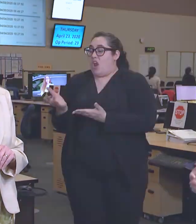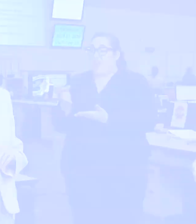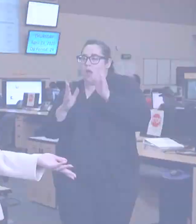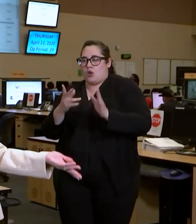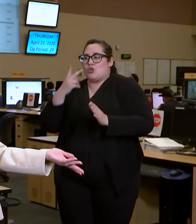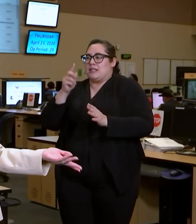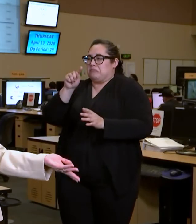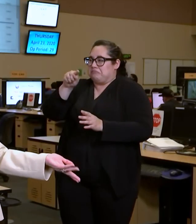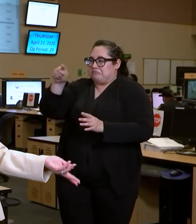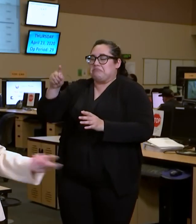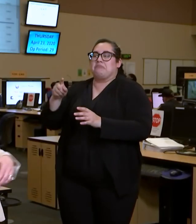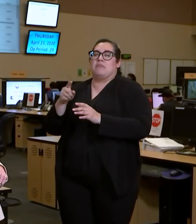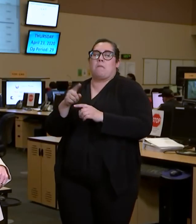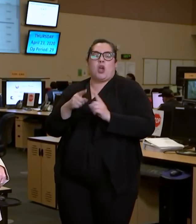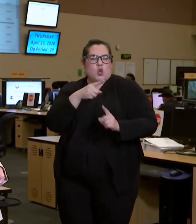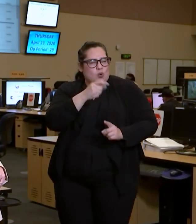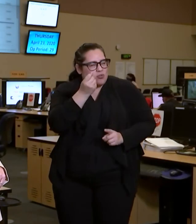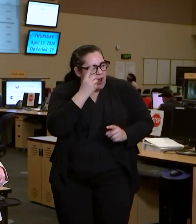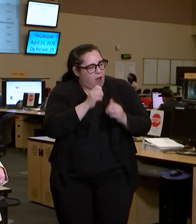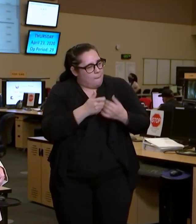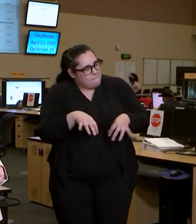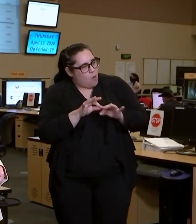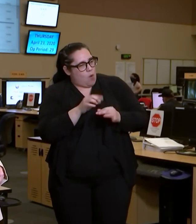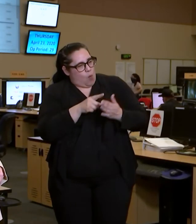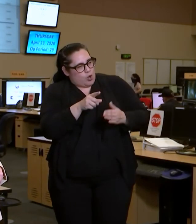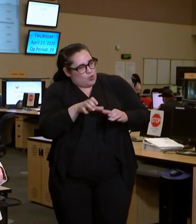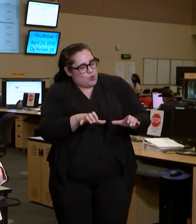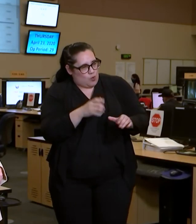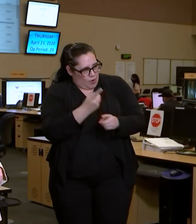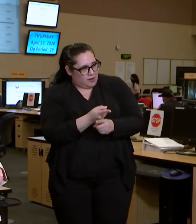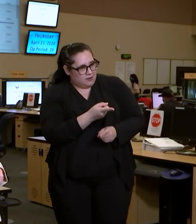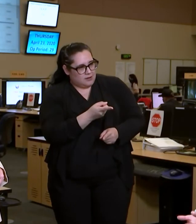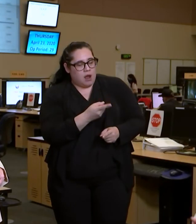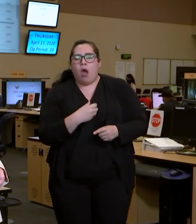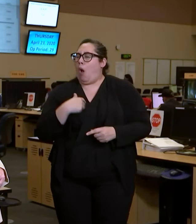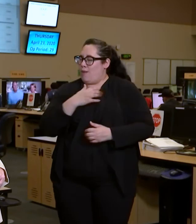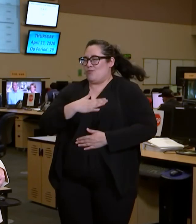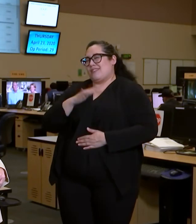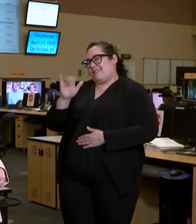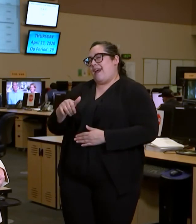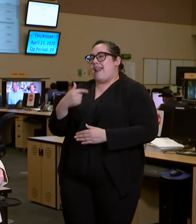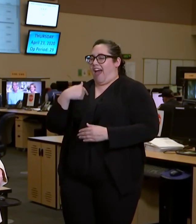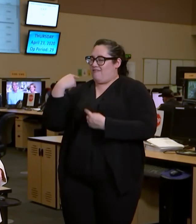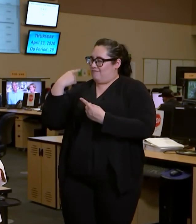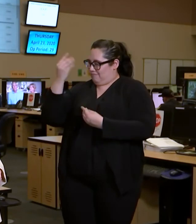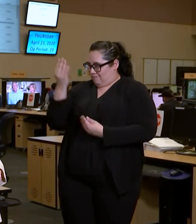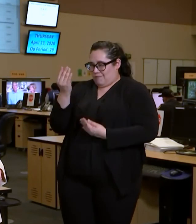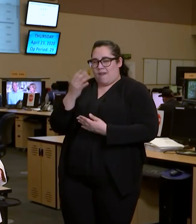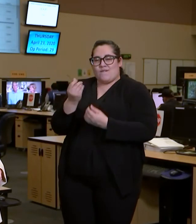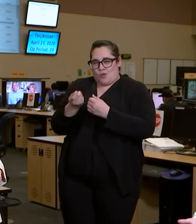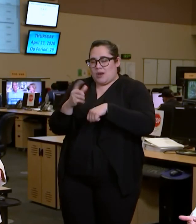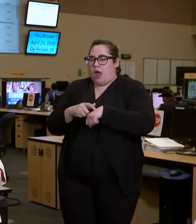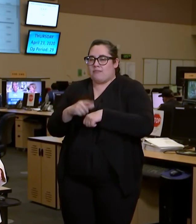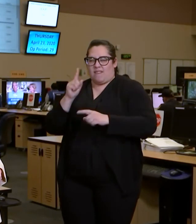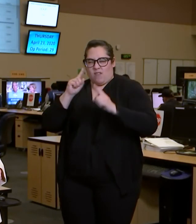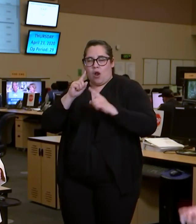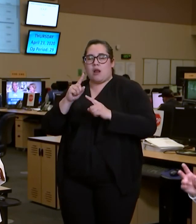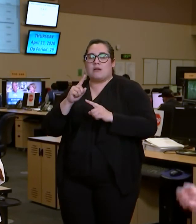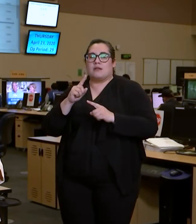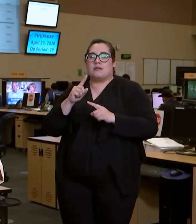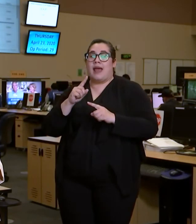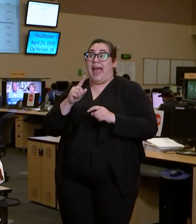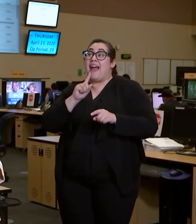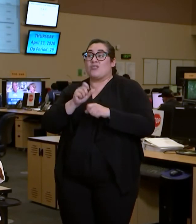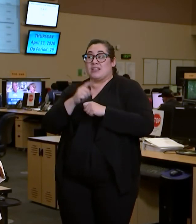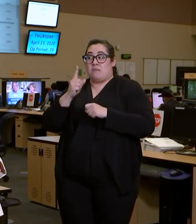needed. You understand how important it is, what it is that you are doing, correct? I appreciate that, and I've been told that a few times, and I actually was called a